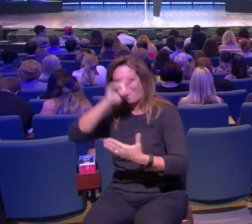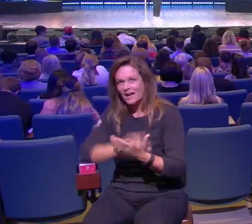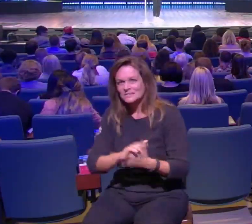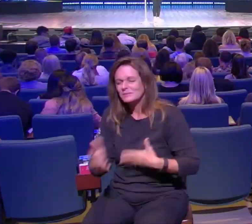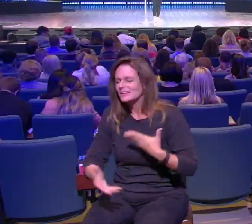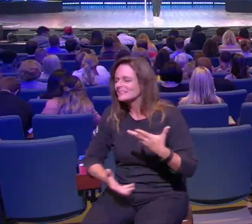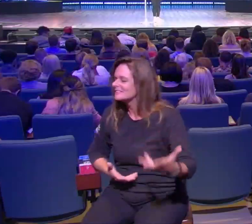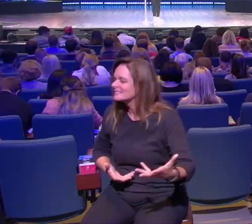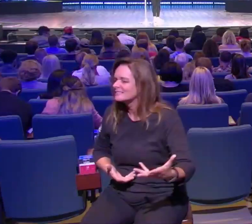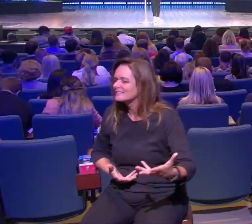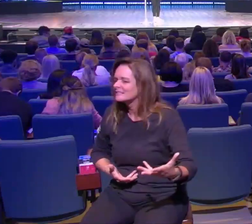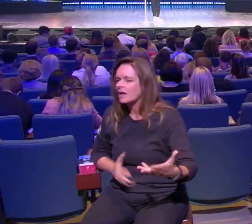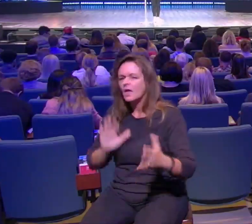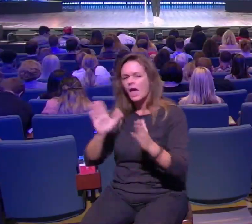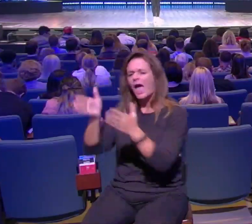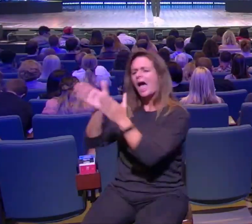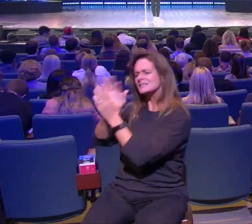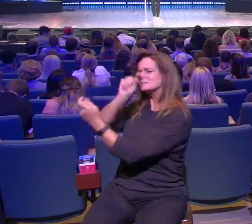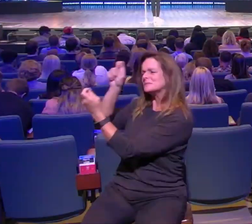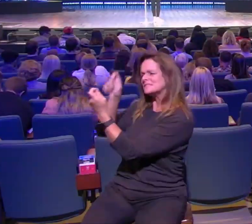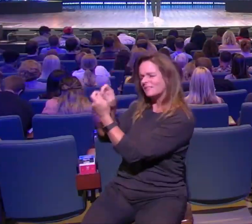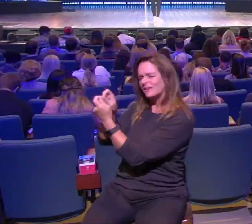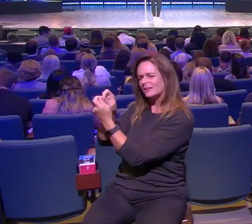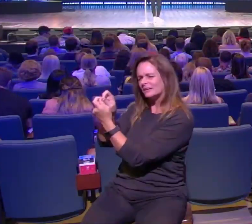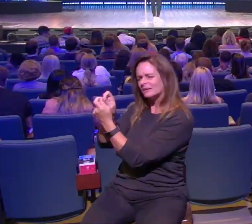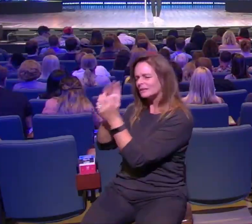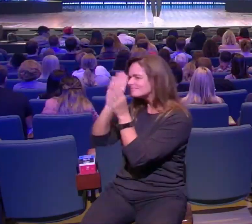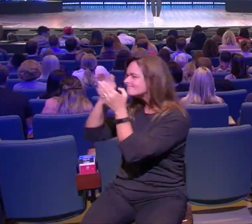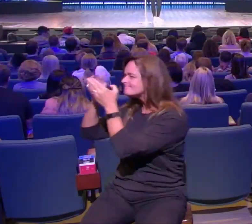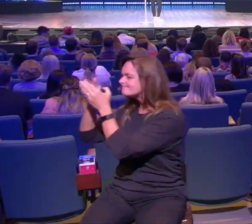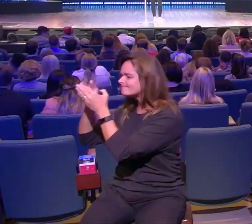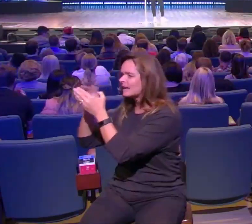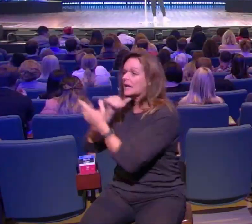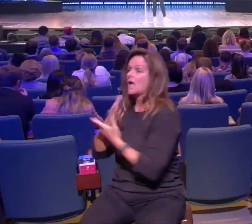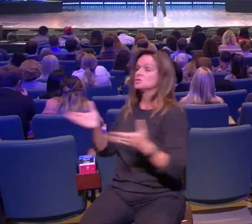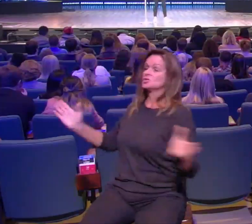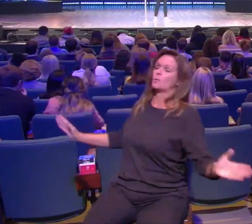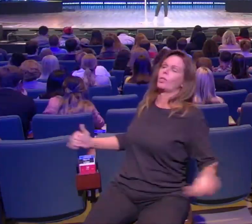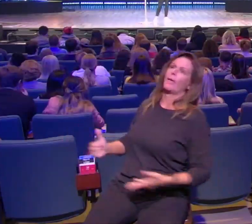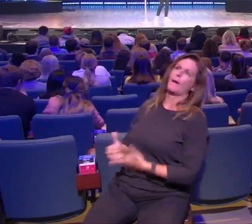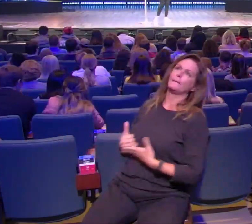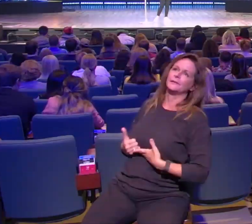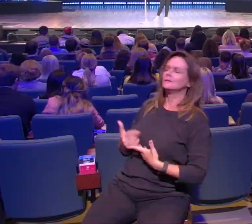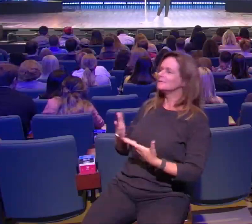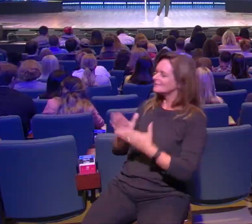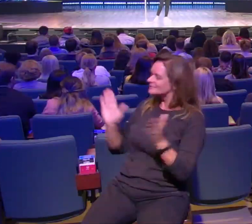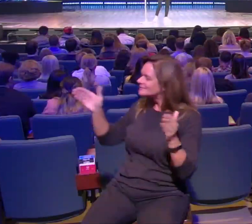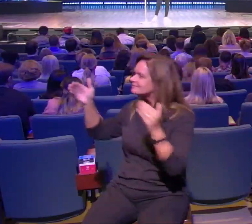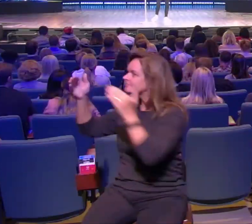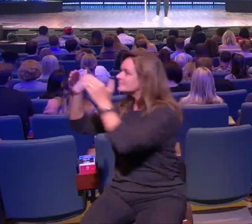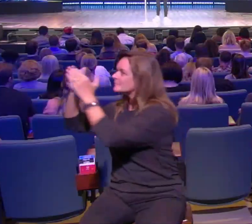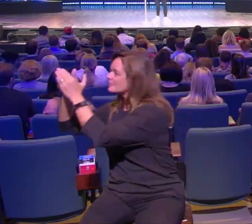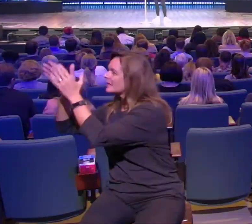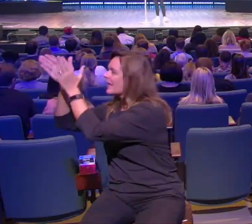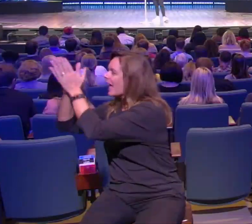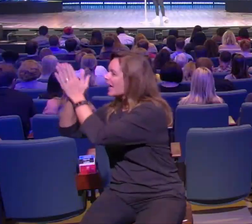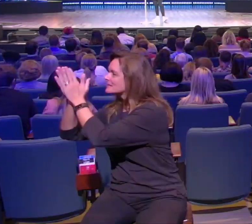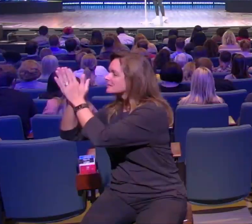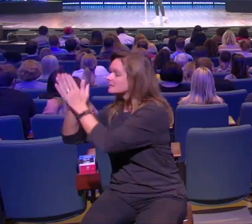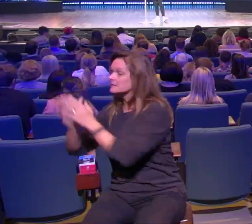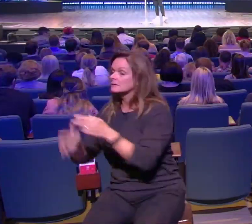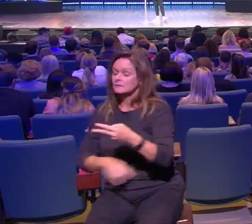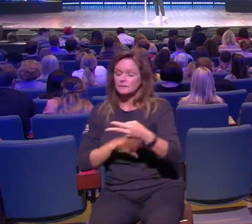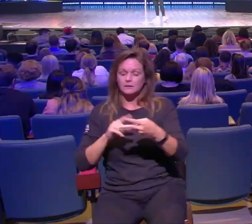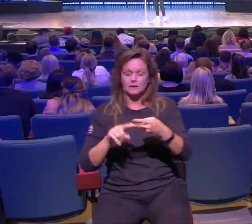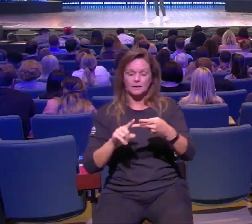not expectation. See, expectation demands preparation. If I'm gonna have someone, if I'm